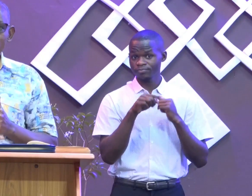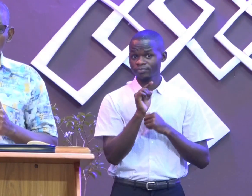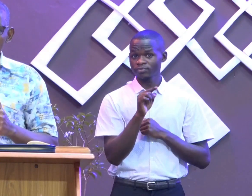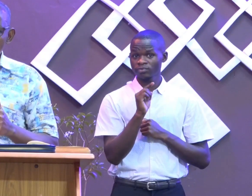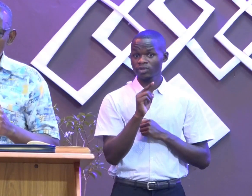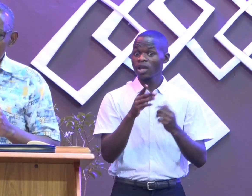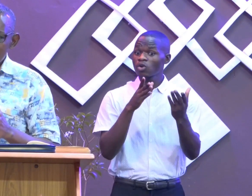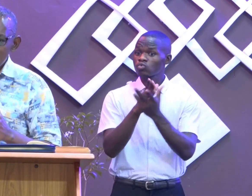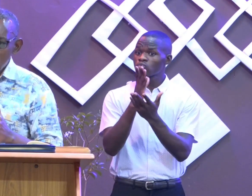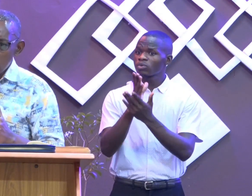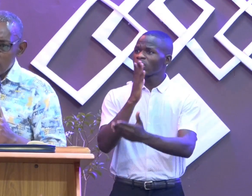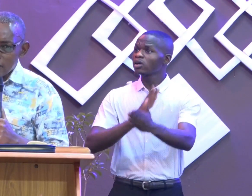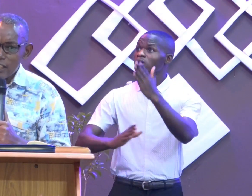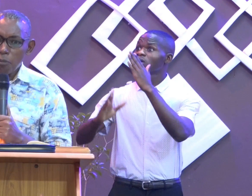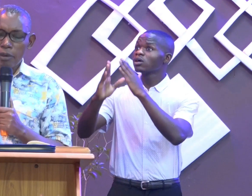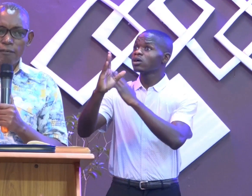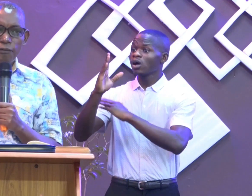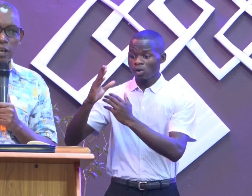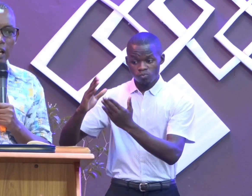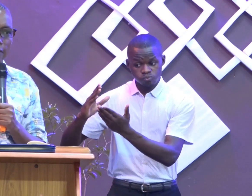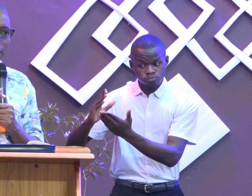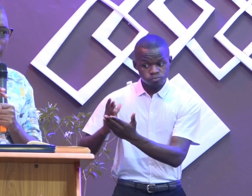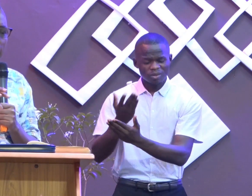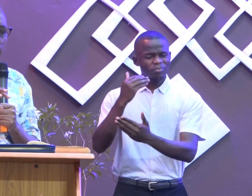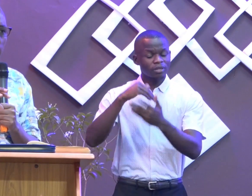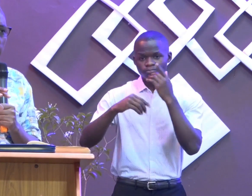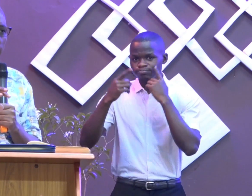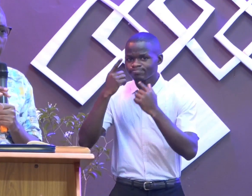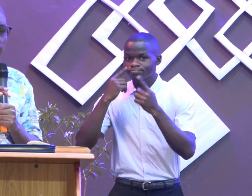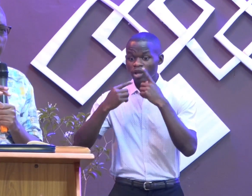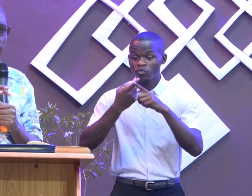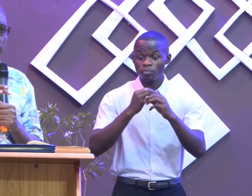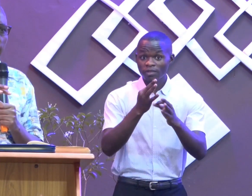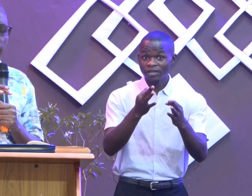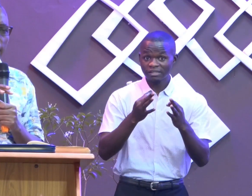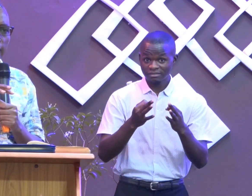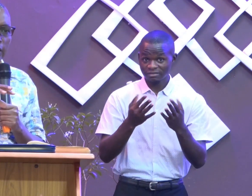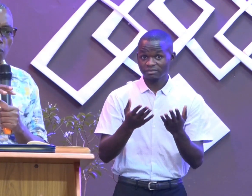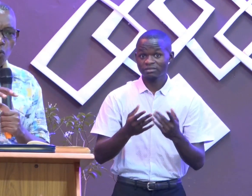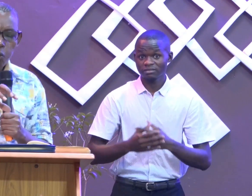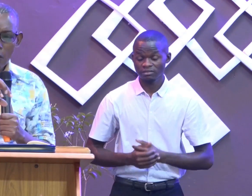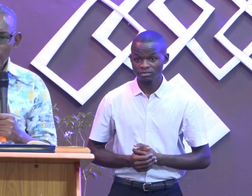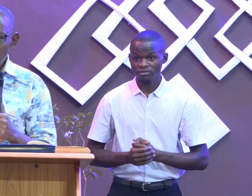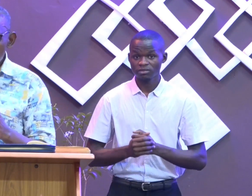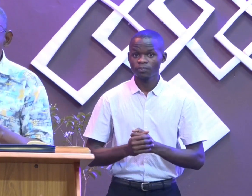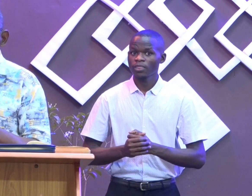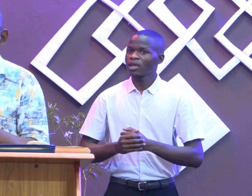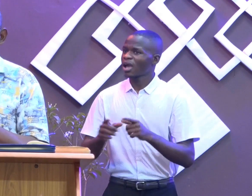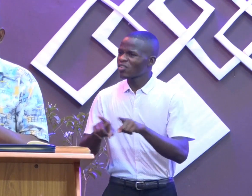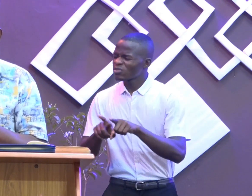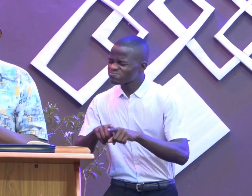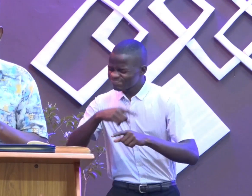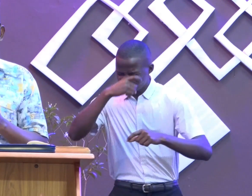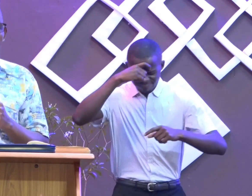Nti Katonda w'abajjira mu maziga mu byenfuna. That by the time God takes them from the tears of finances. Mukurafuba